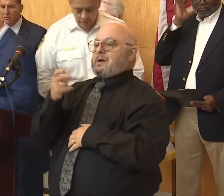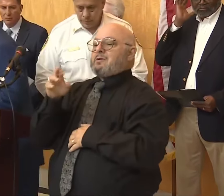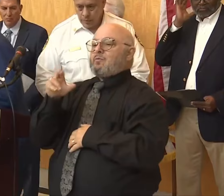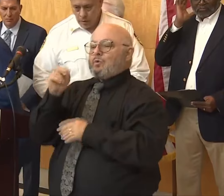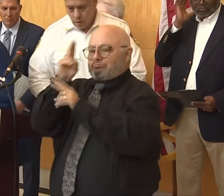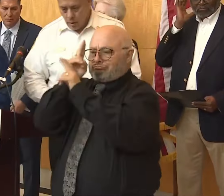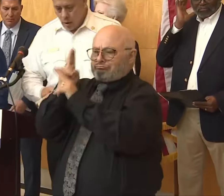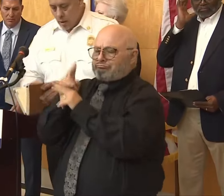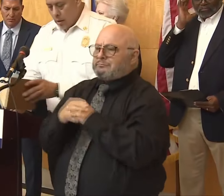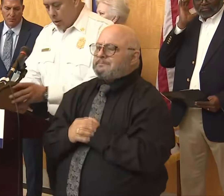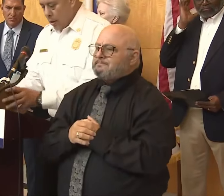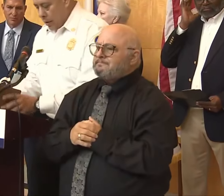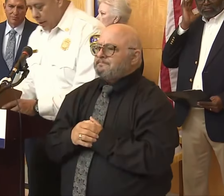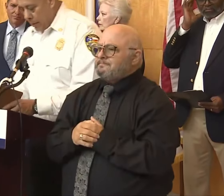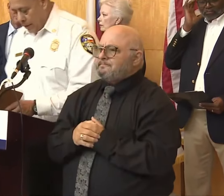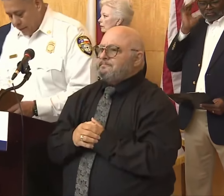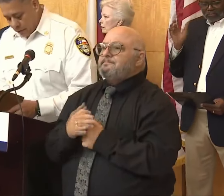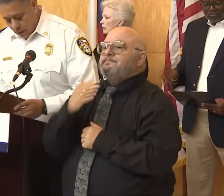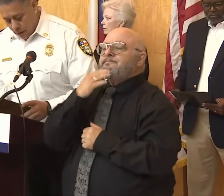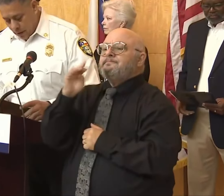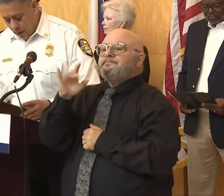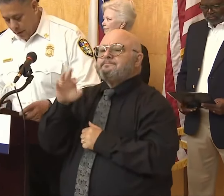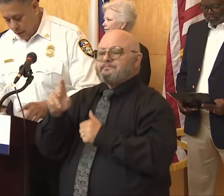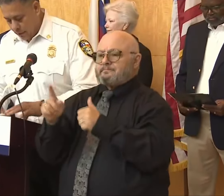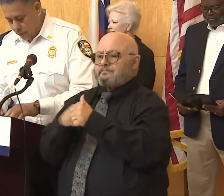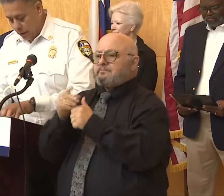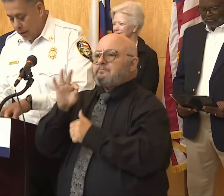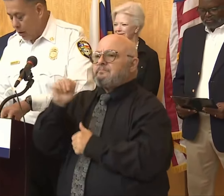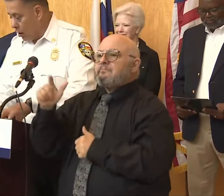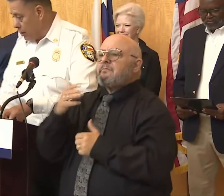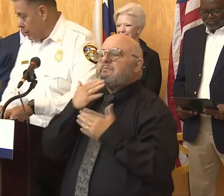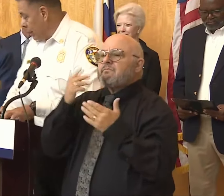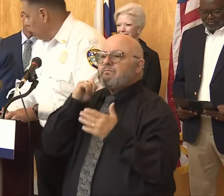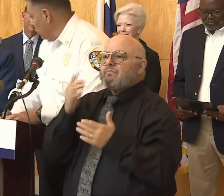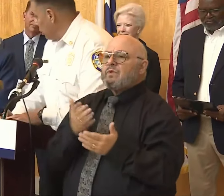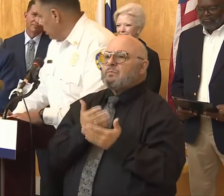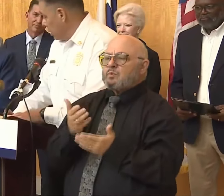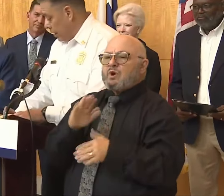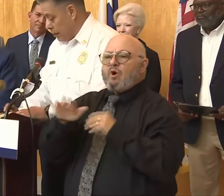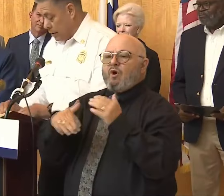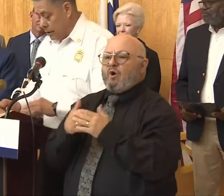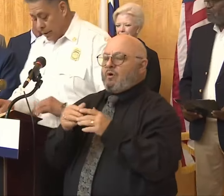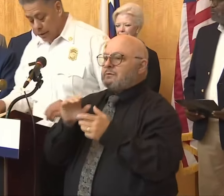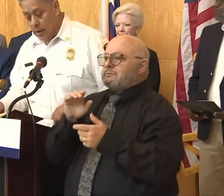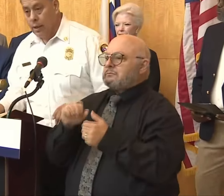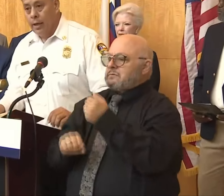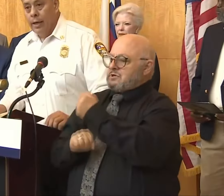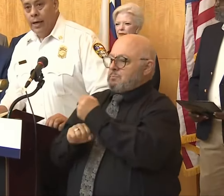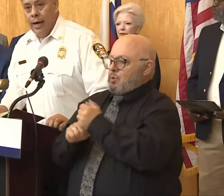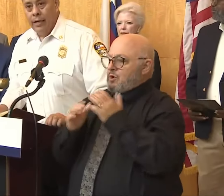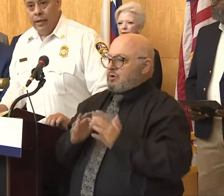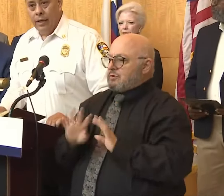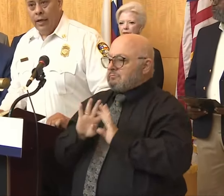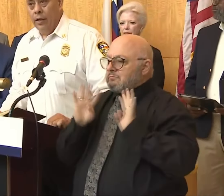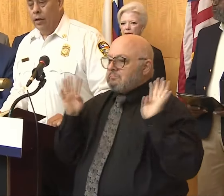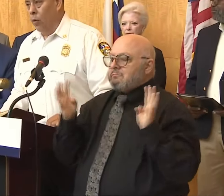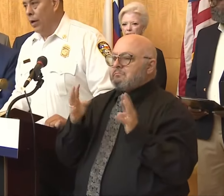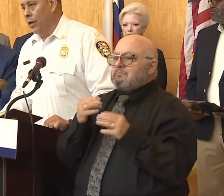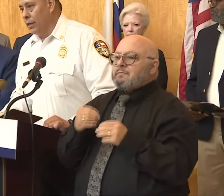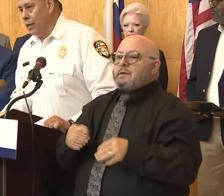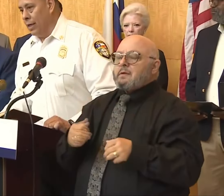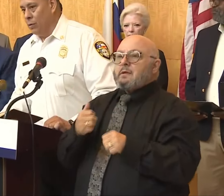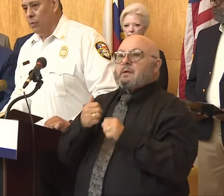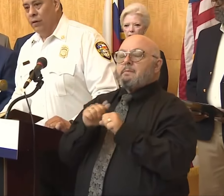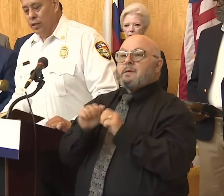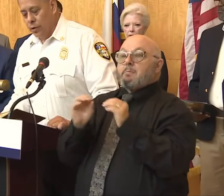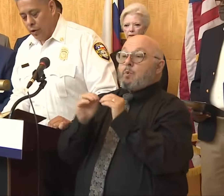you, Mayor. Thank you, Mayor, first of all, and thanks for bringing all these stakeholders together and heightening the